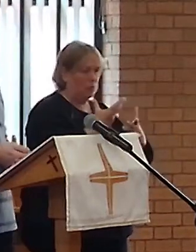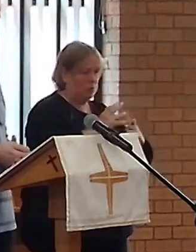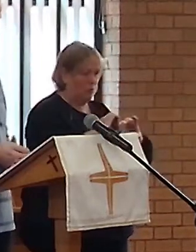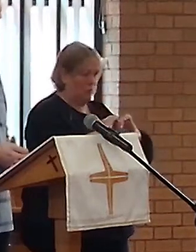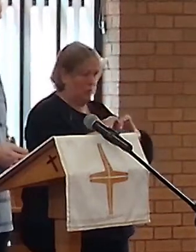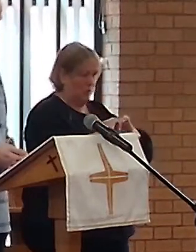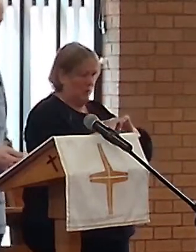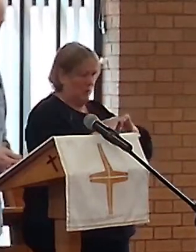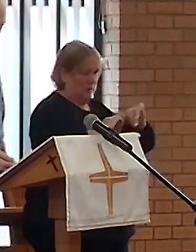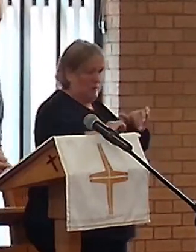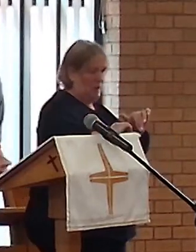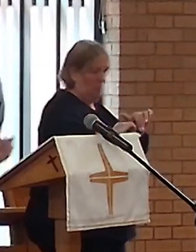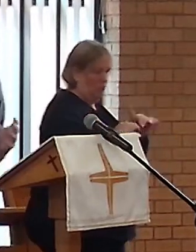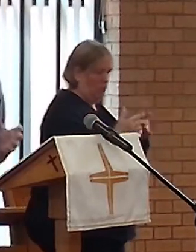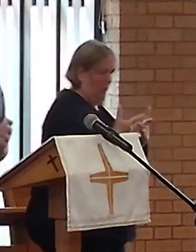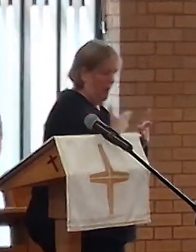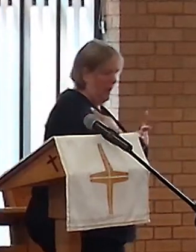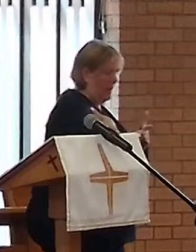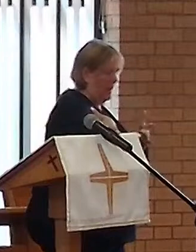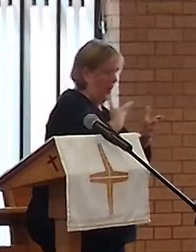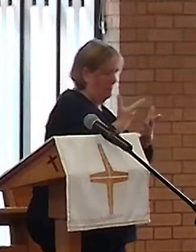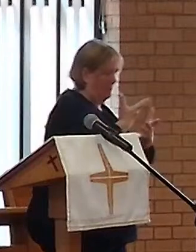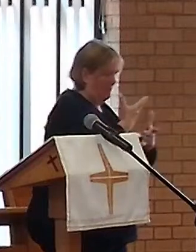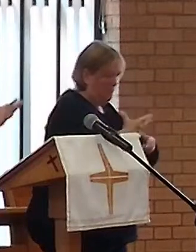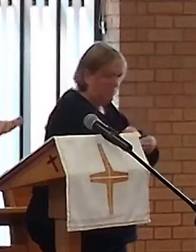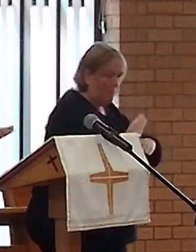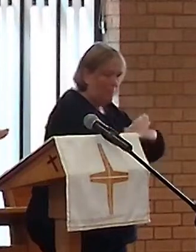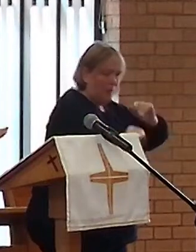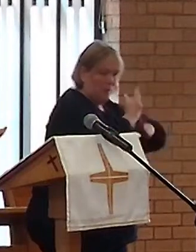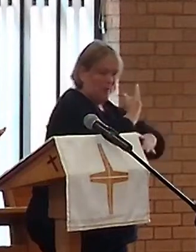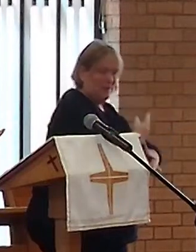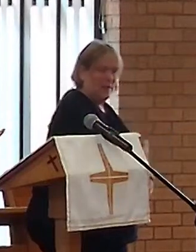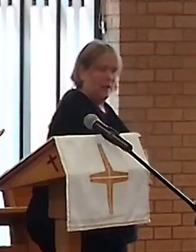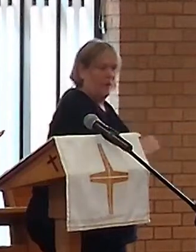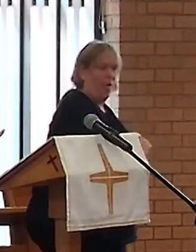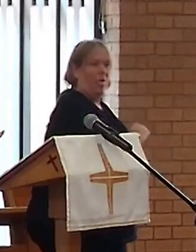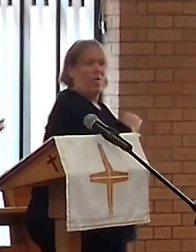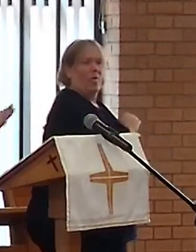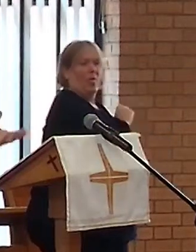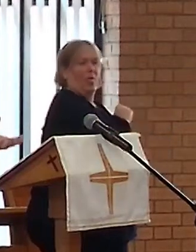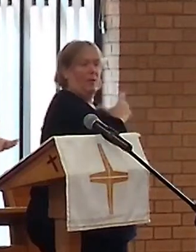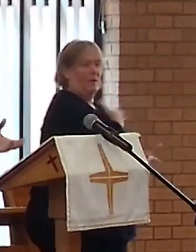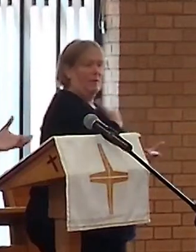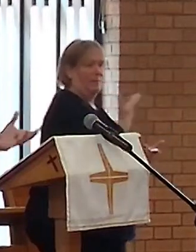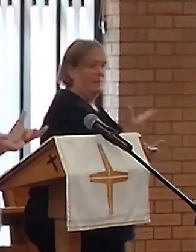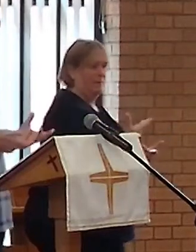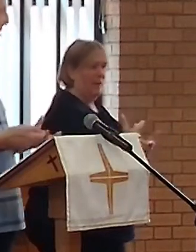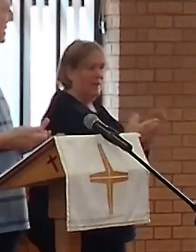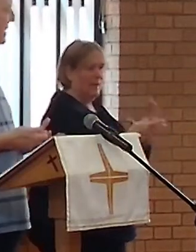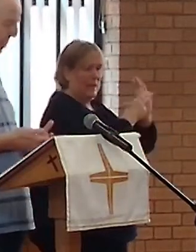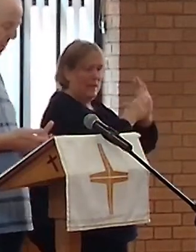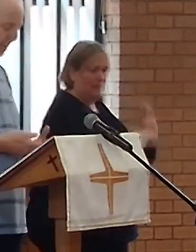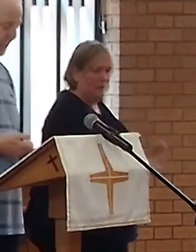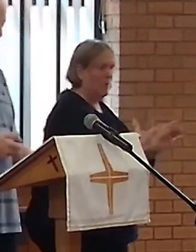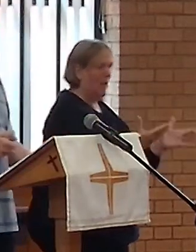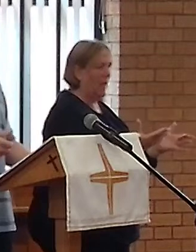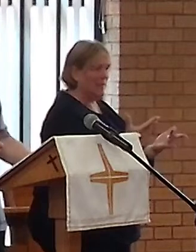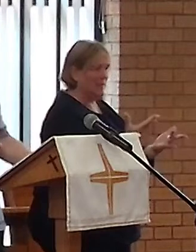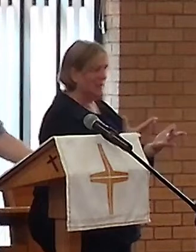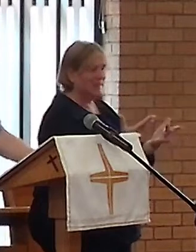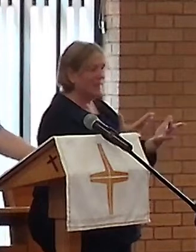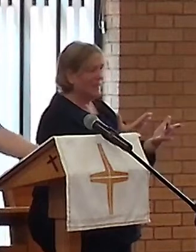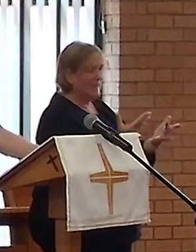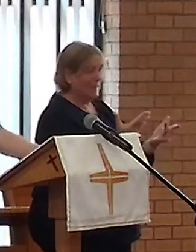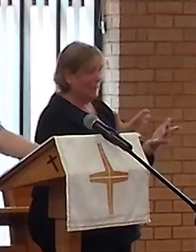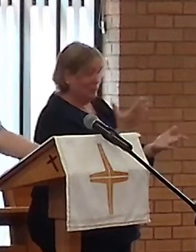it. But he says the false self is an illusion. It doesn't exist. It exists nowhere else but in your